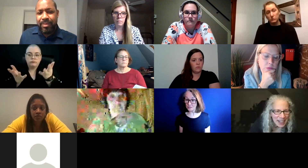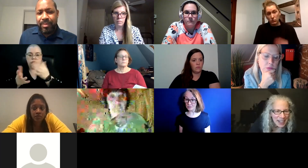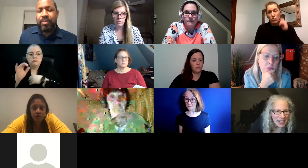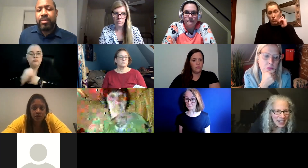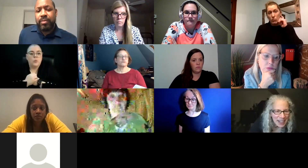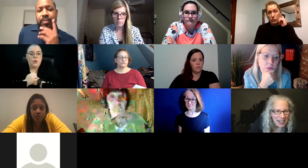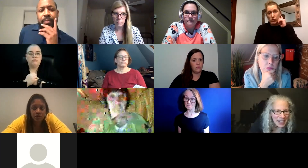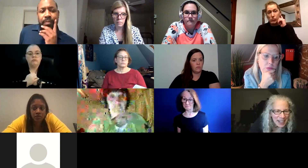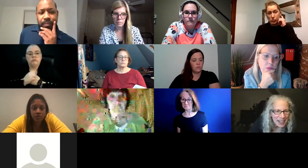them.